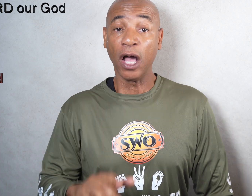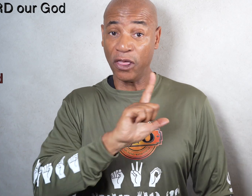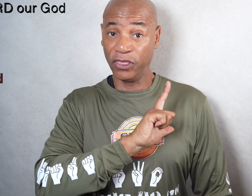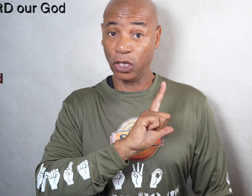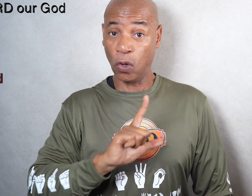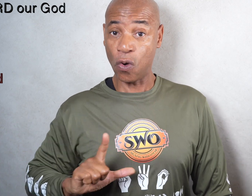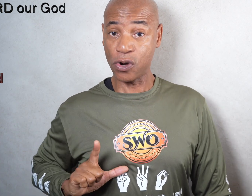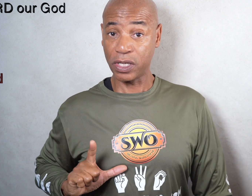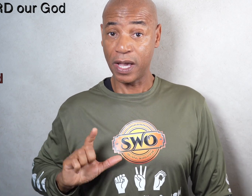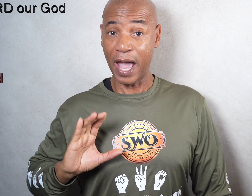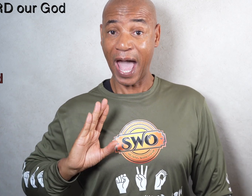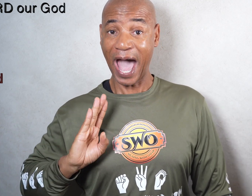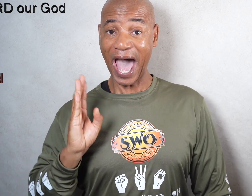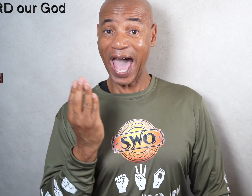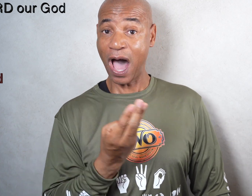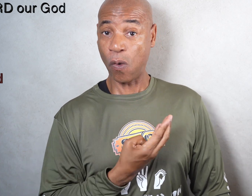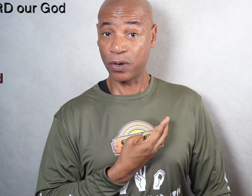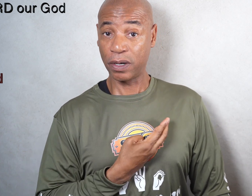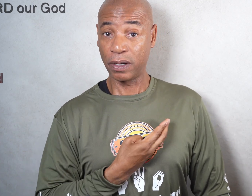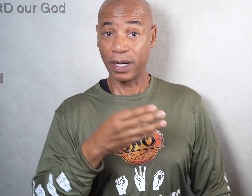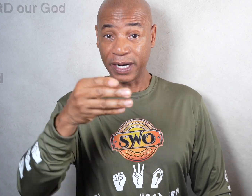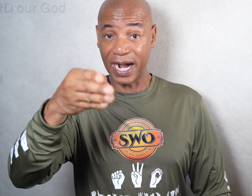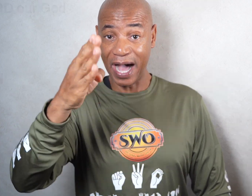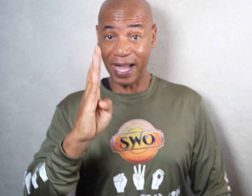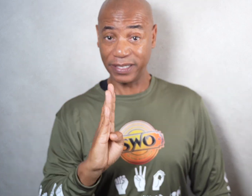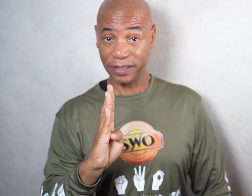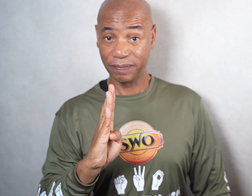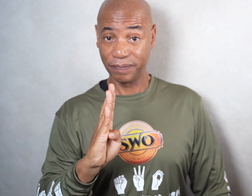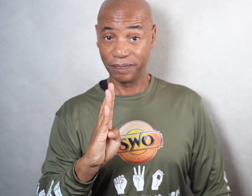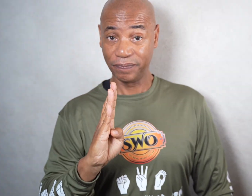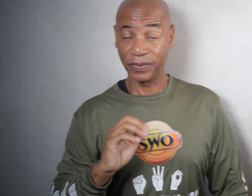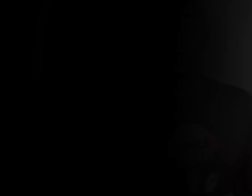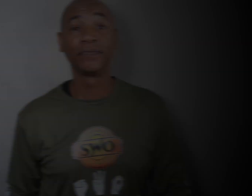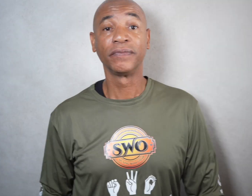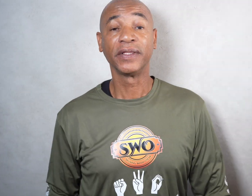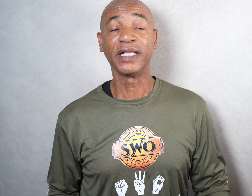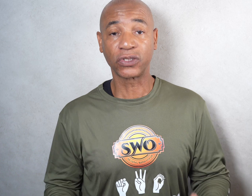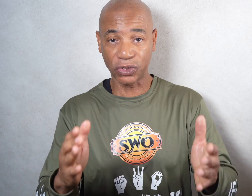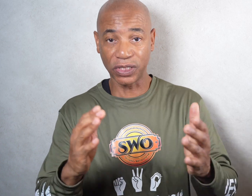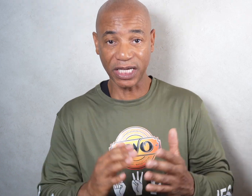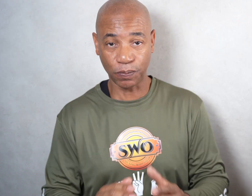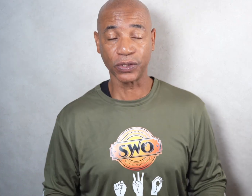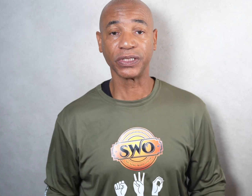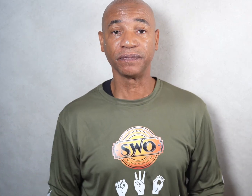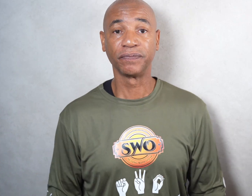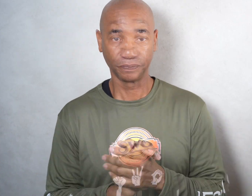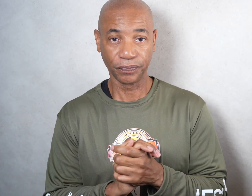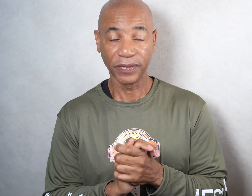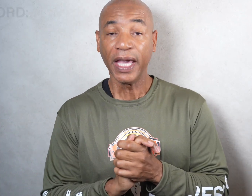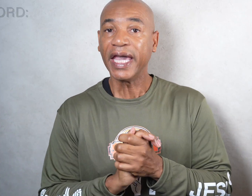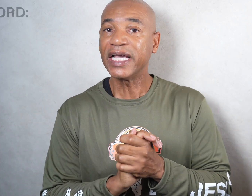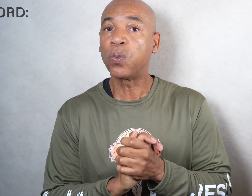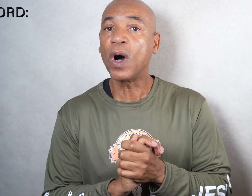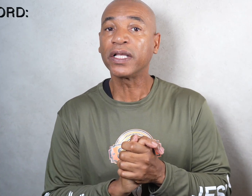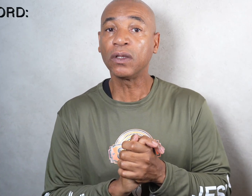The Lord, our God. Let's go to the next portion. Is one